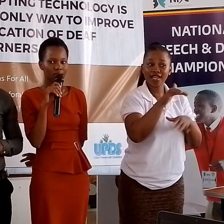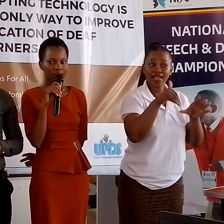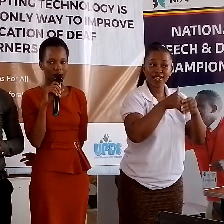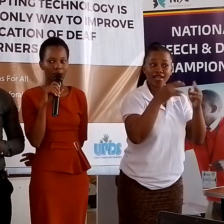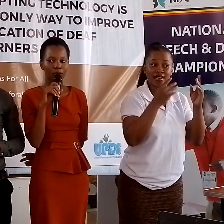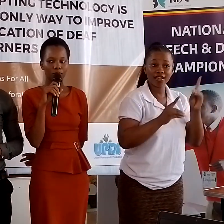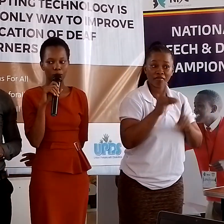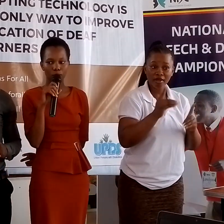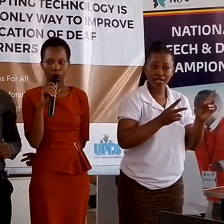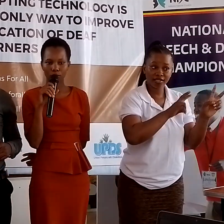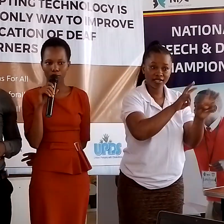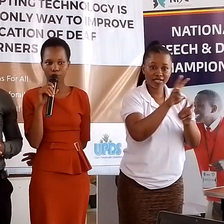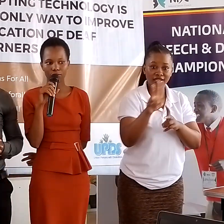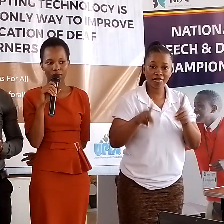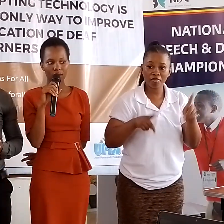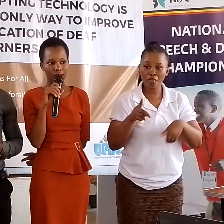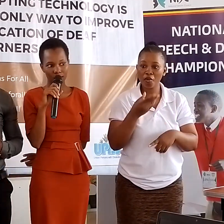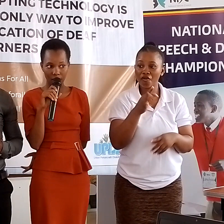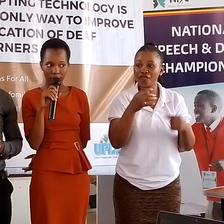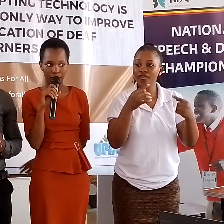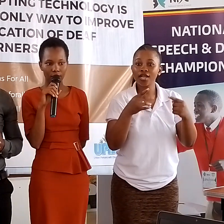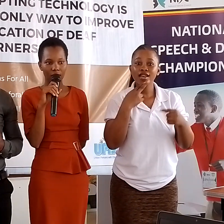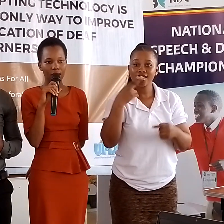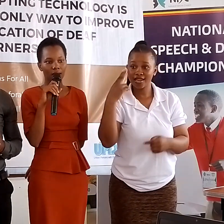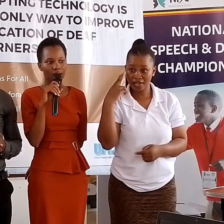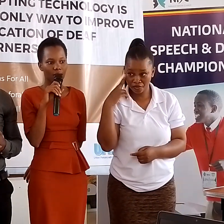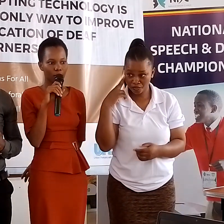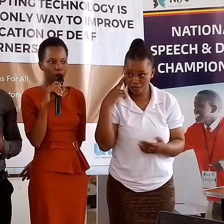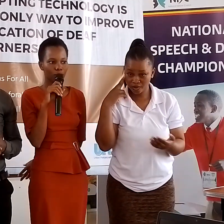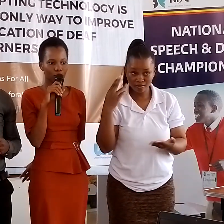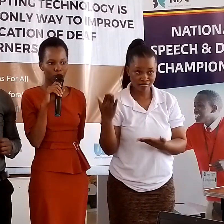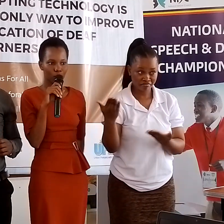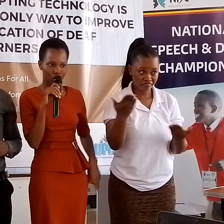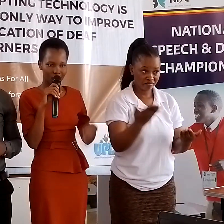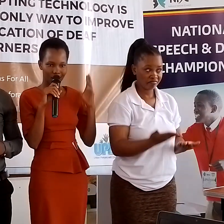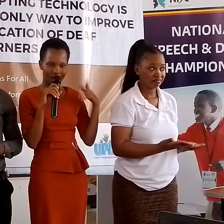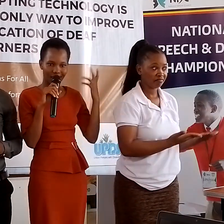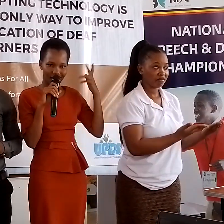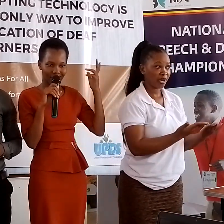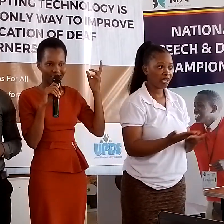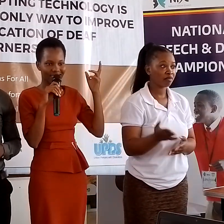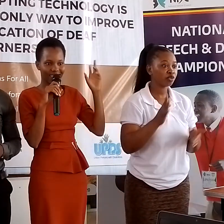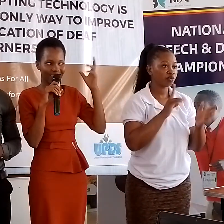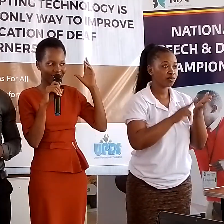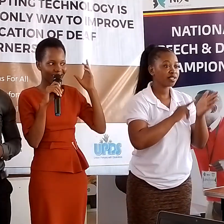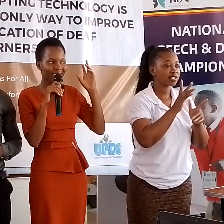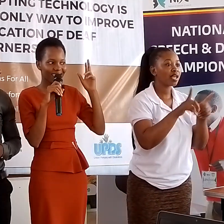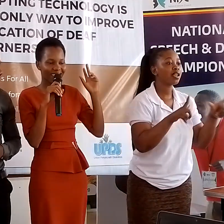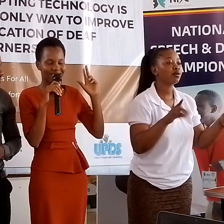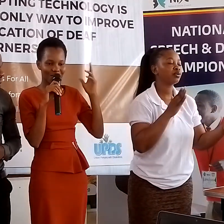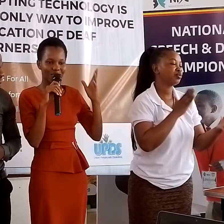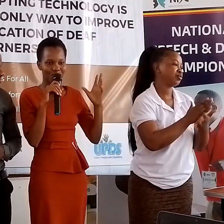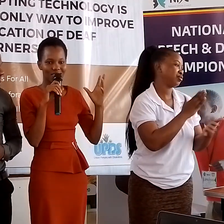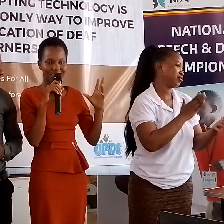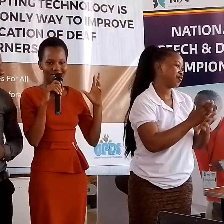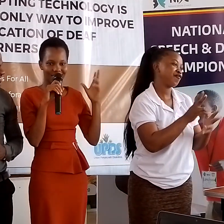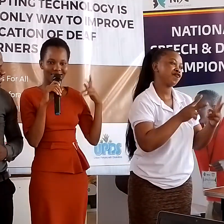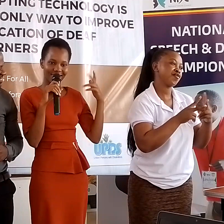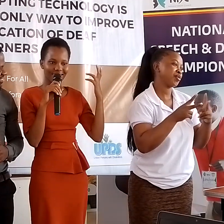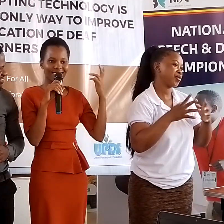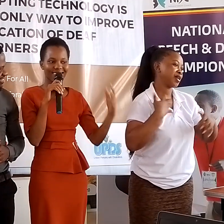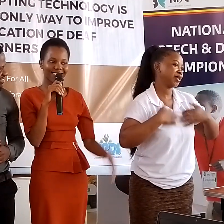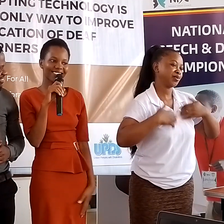debate, seeing people of the Negev come up, you know, use the sign language. Yeah, it's really